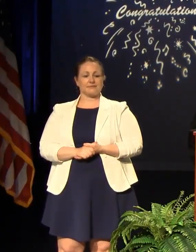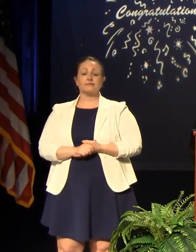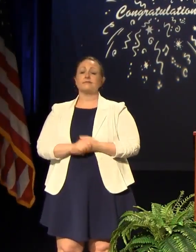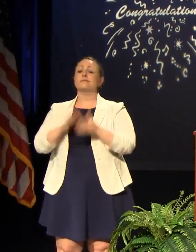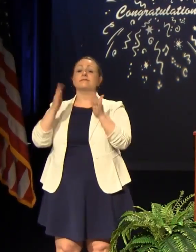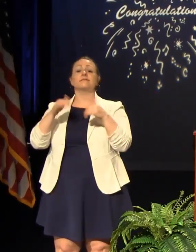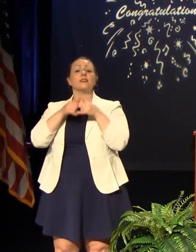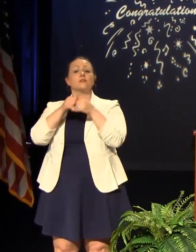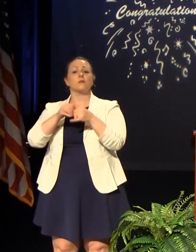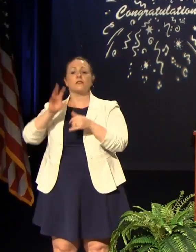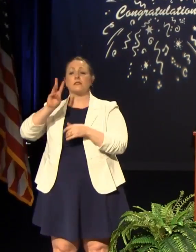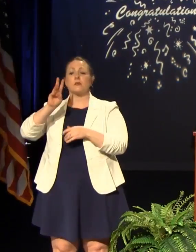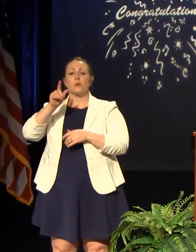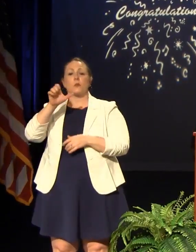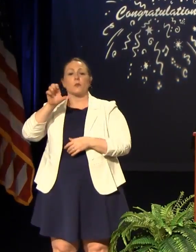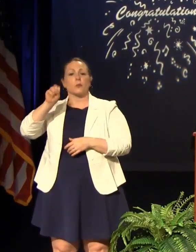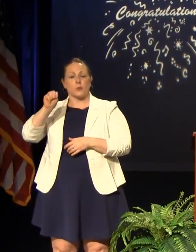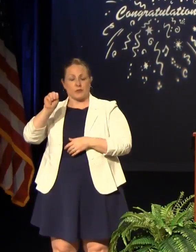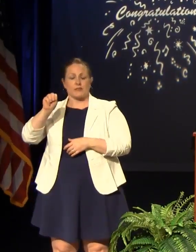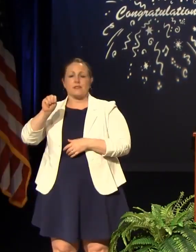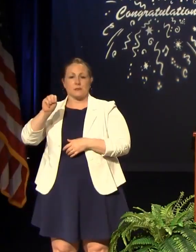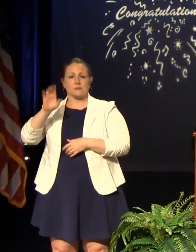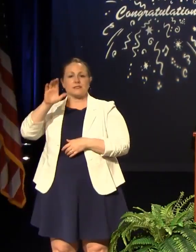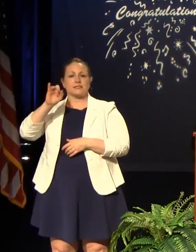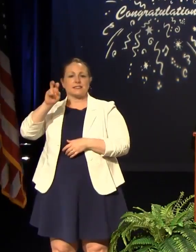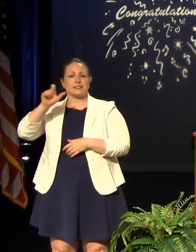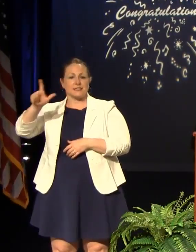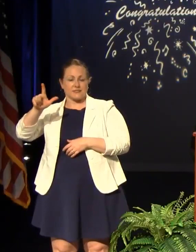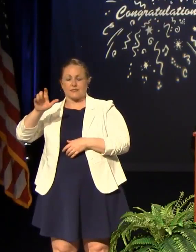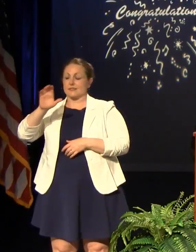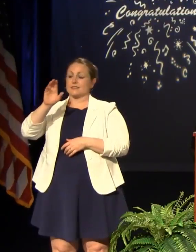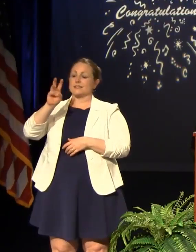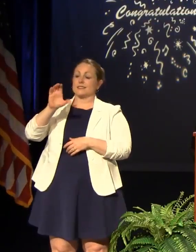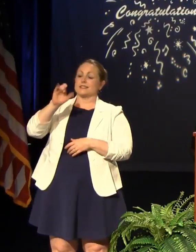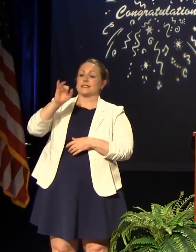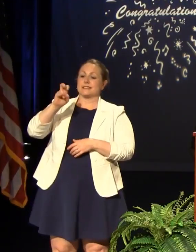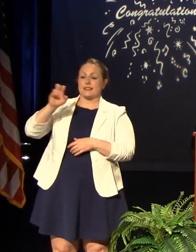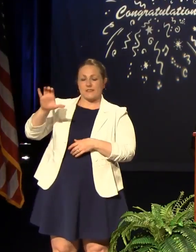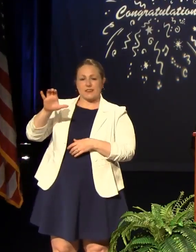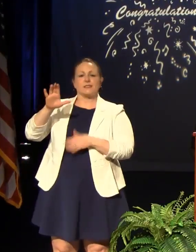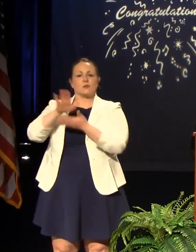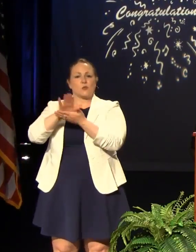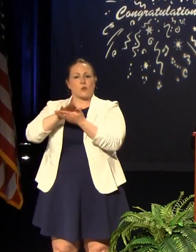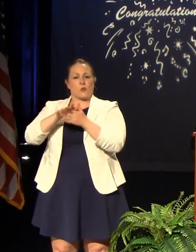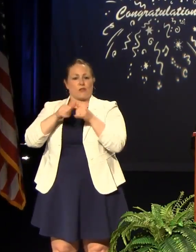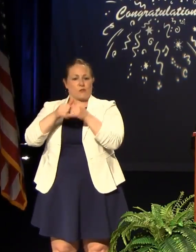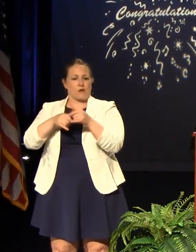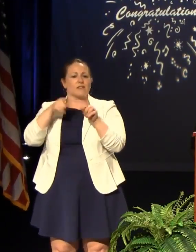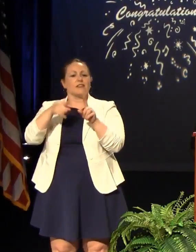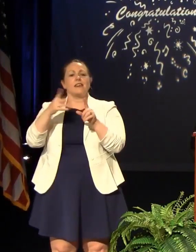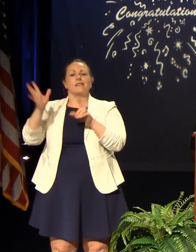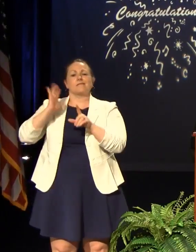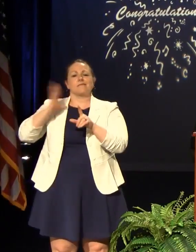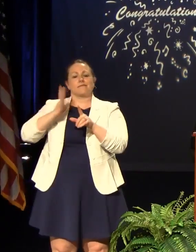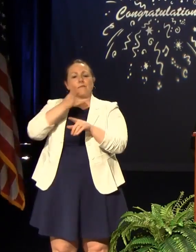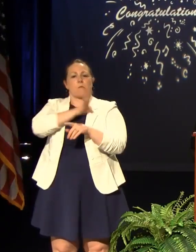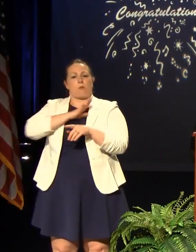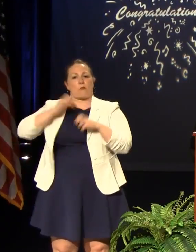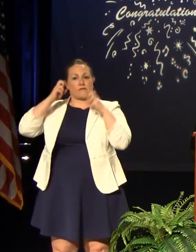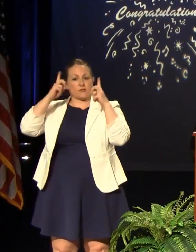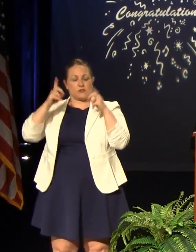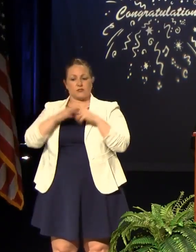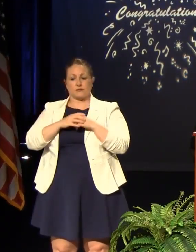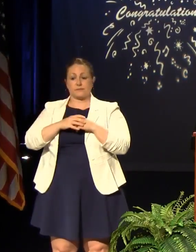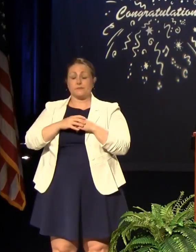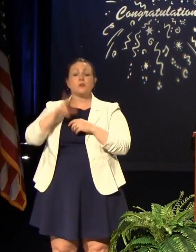Next we have is the William Srigley Civic School Award. Mr. Srigley was a member of the Lakeview Board of Education. In 2008,